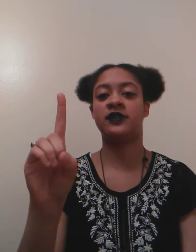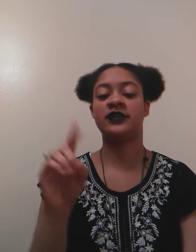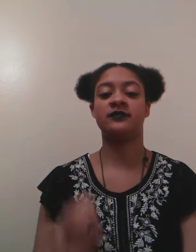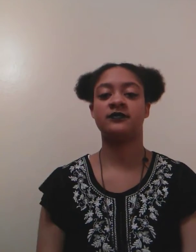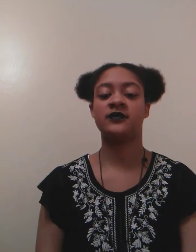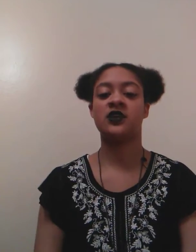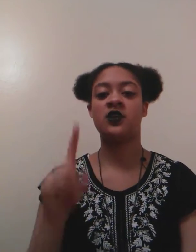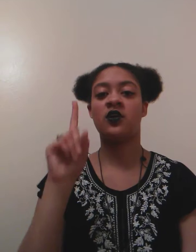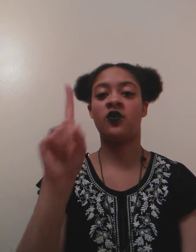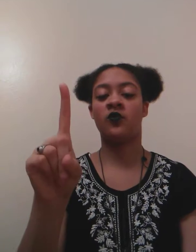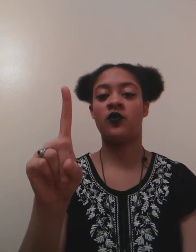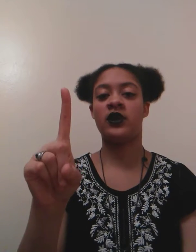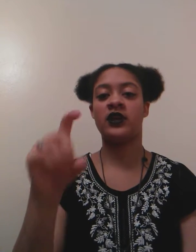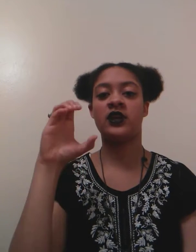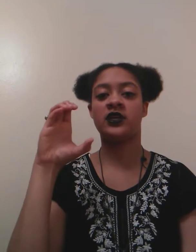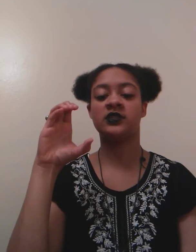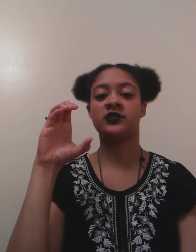101 or